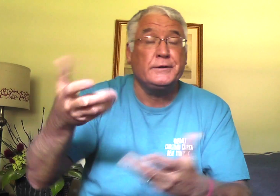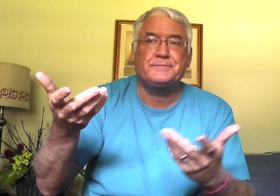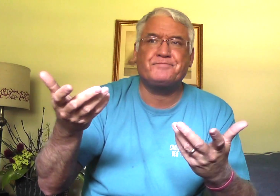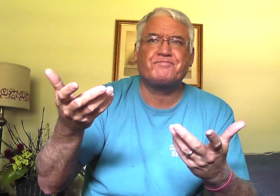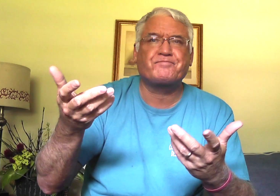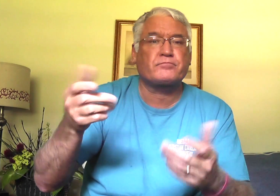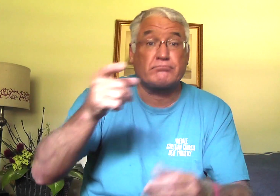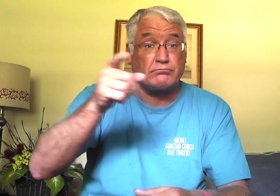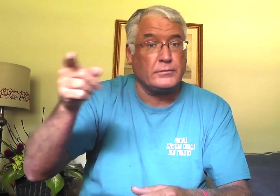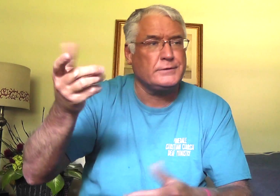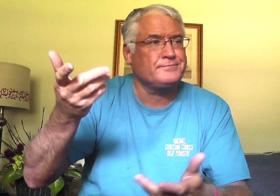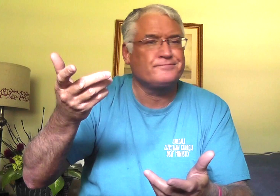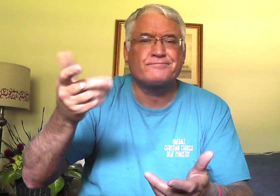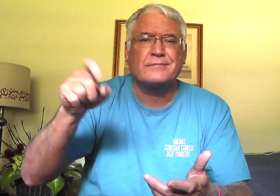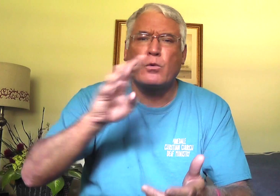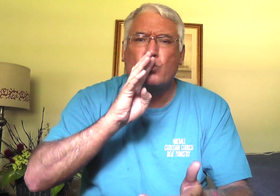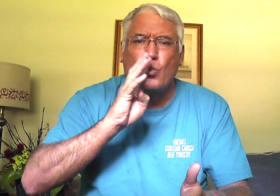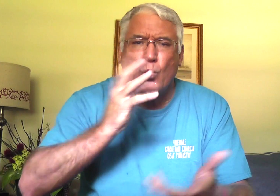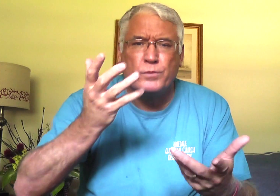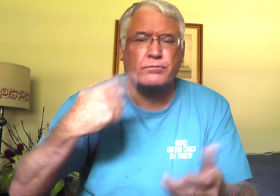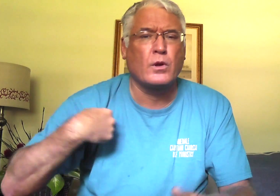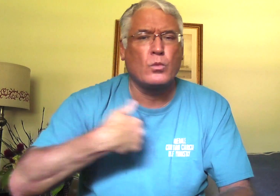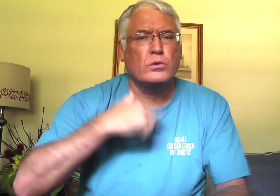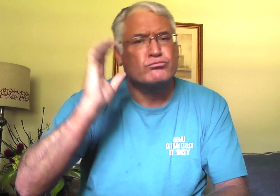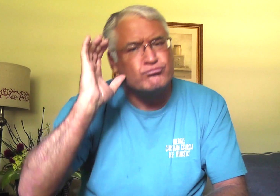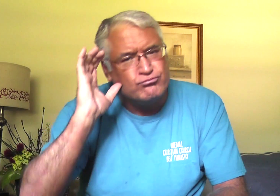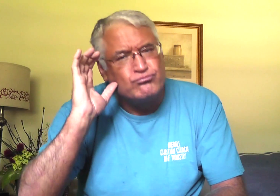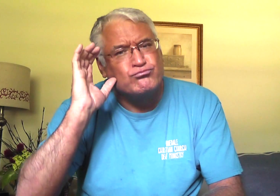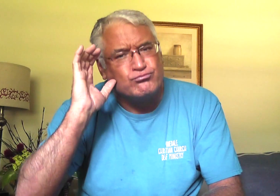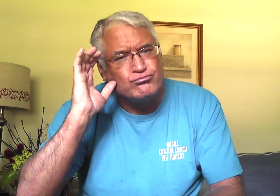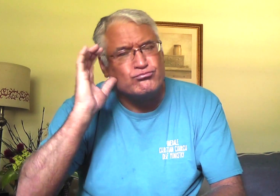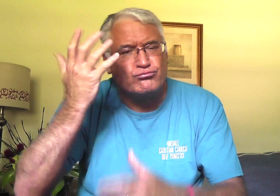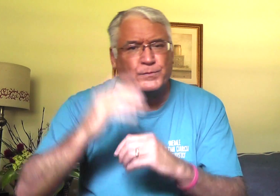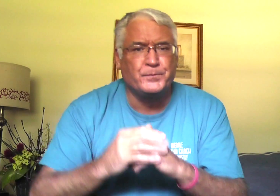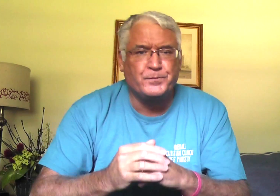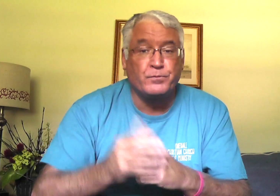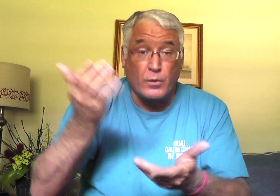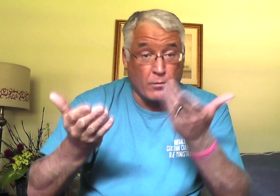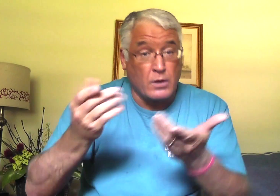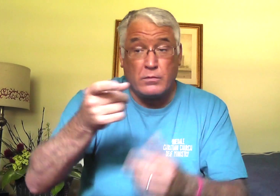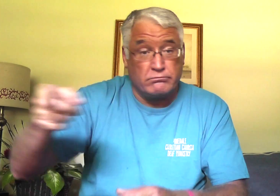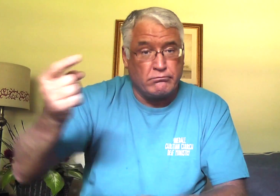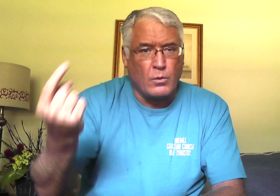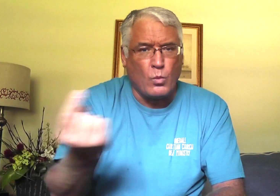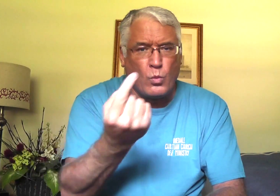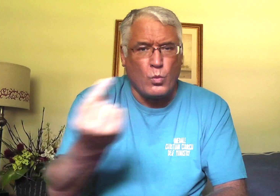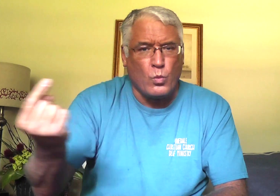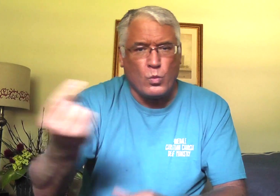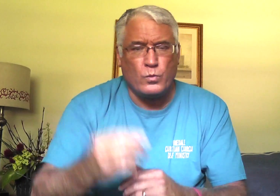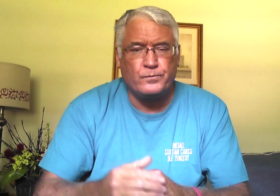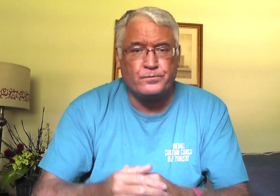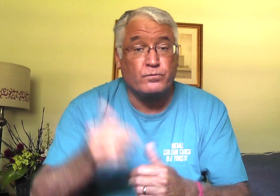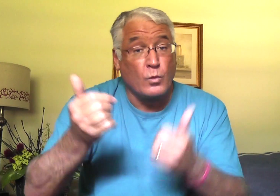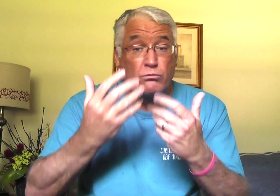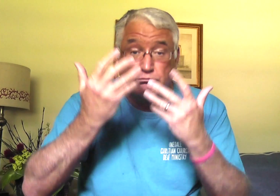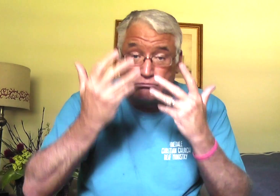them. Other needs are someone just to talk to, a listening ear, or maybe they're